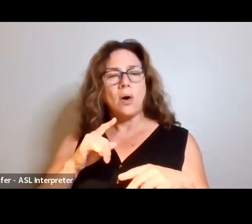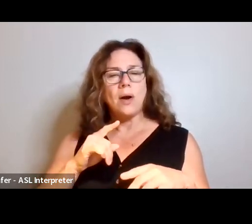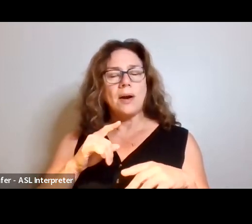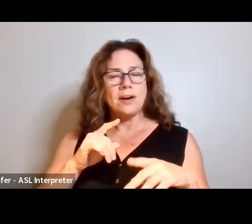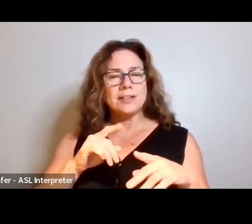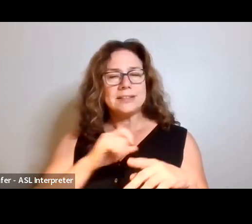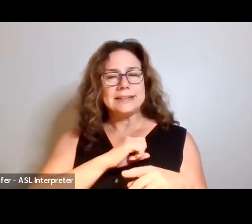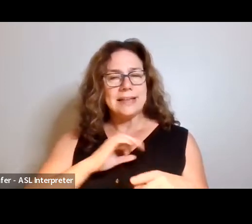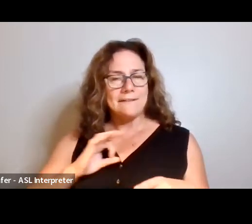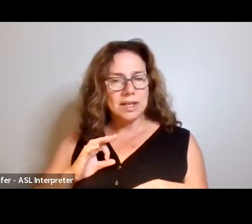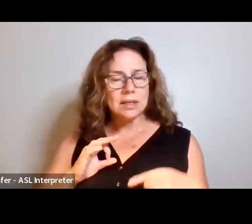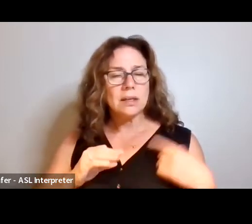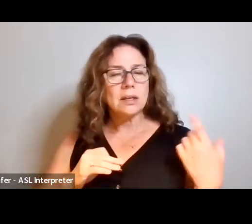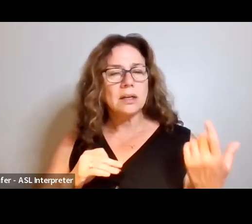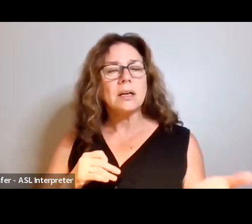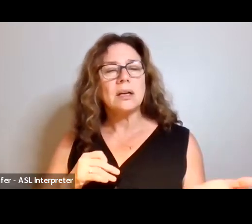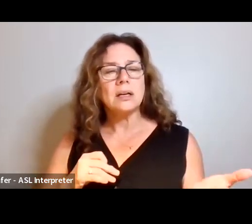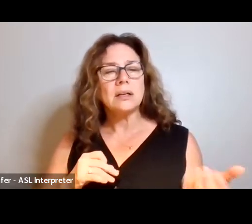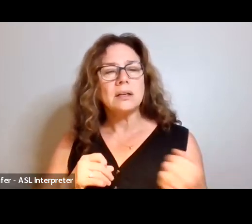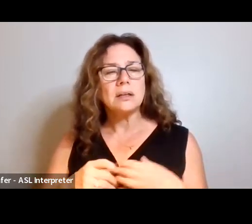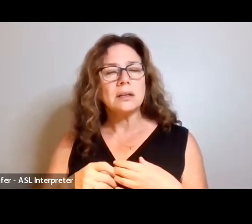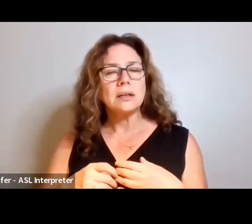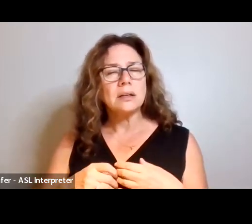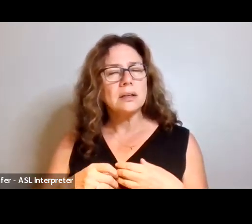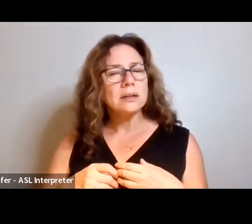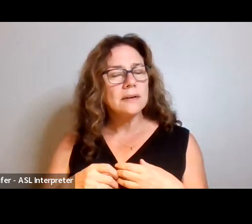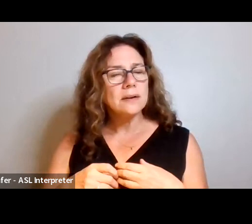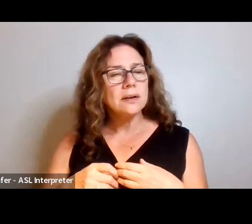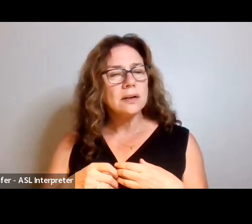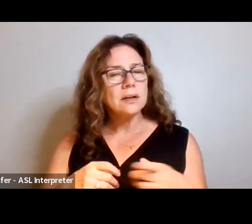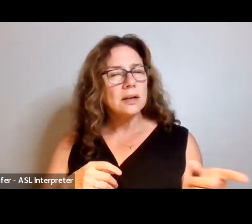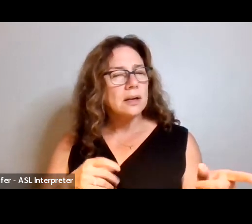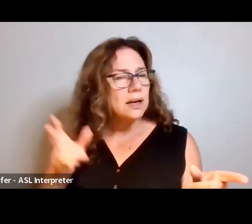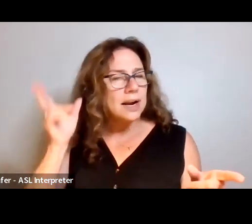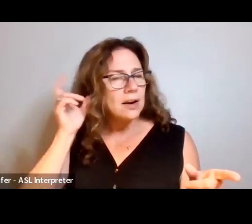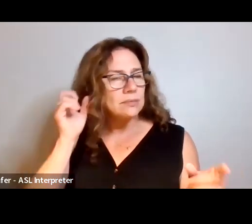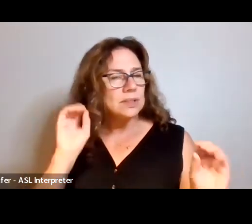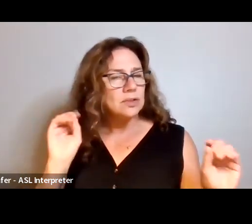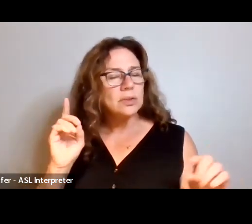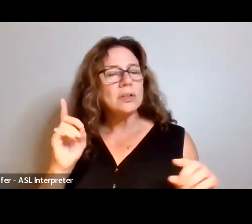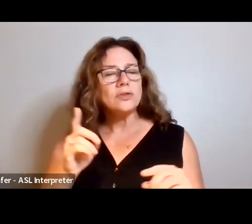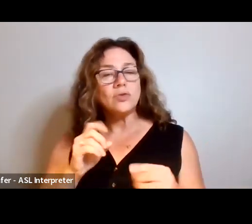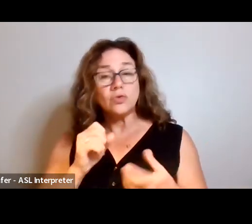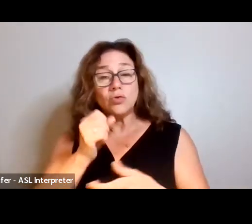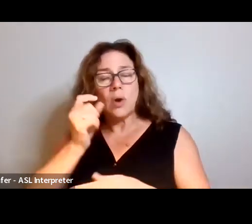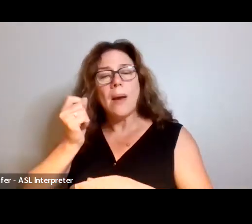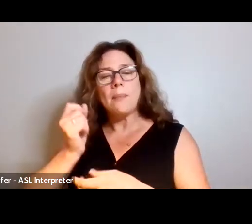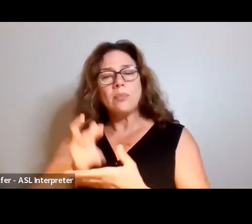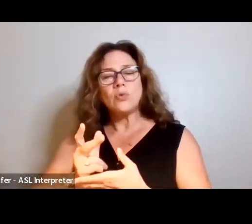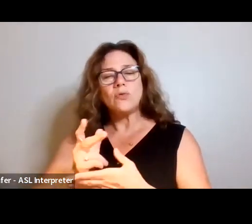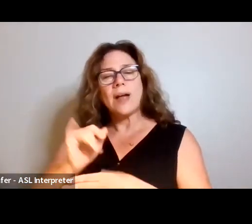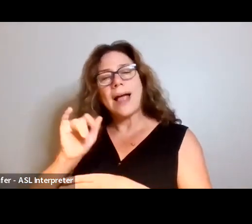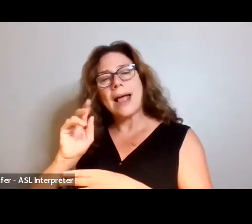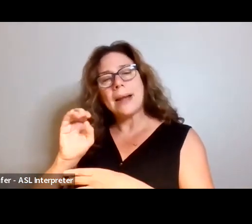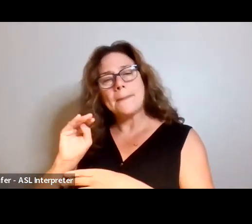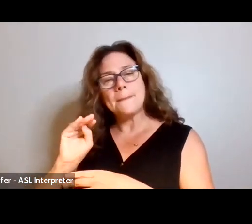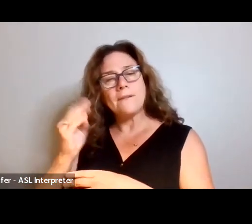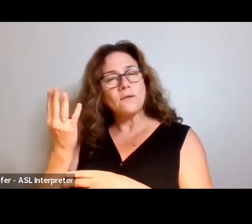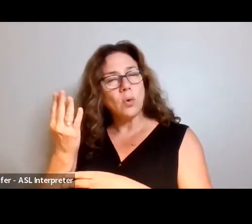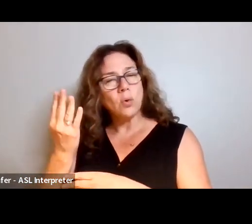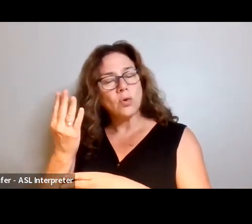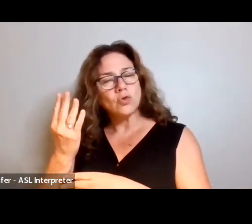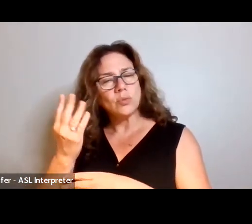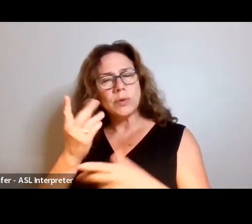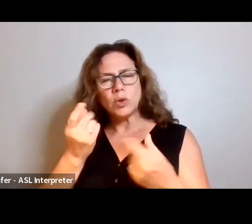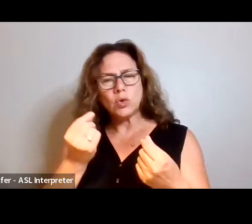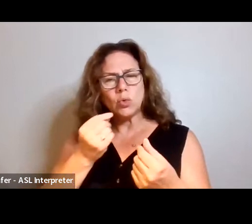approve items Yeah. 4 to 4, 5? Is that what you want? Approve item To 4. approve one at a time, all 5 items? No,